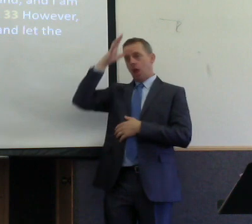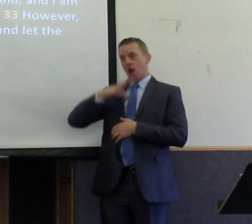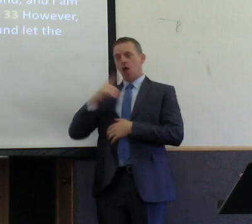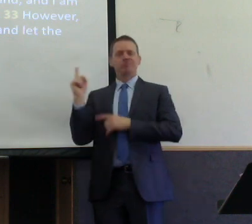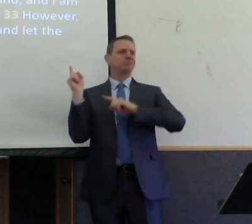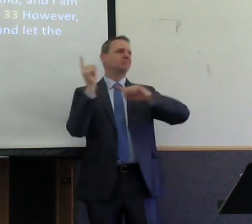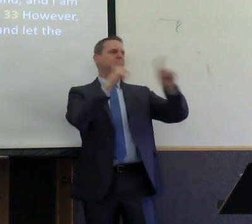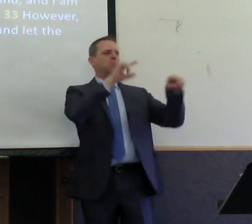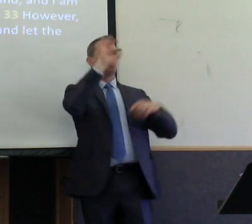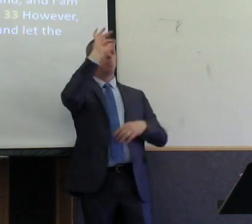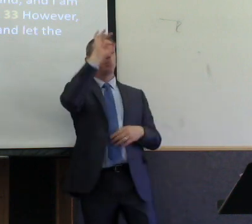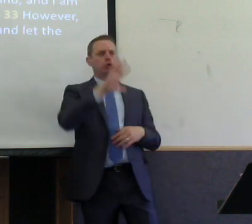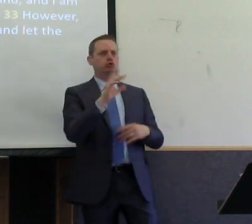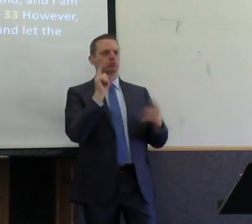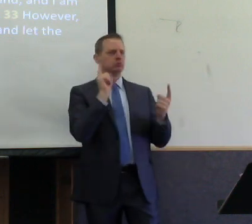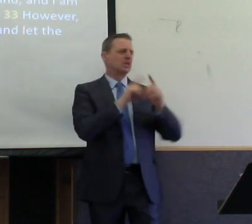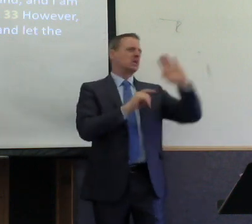There is one trick where a man